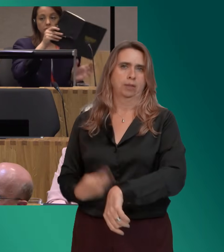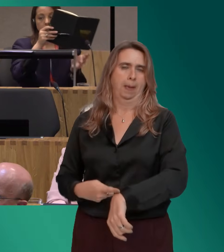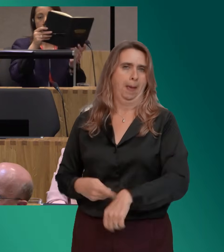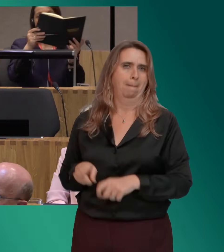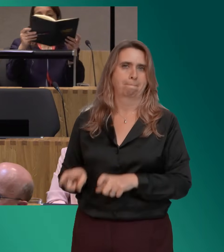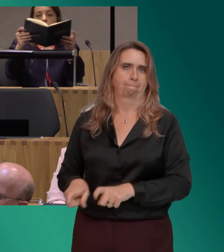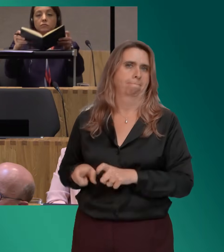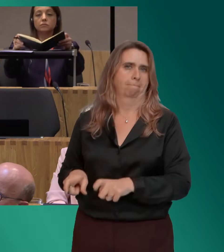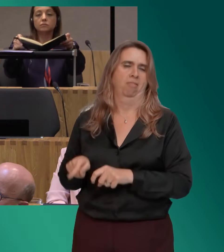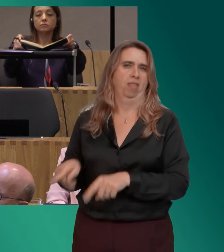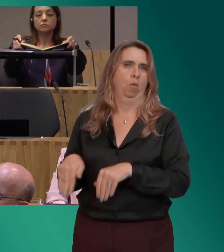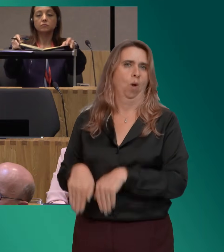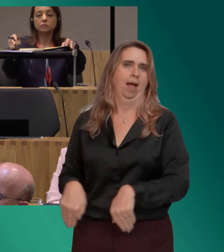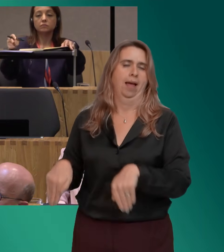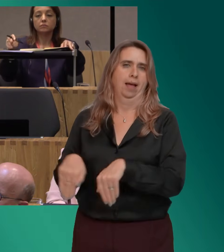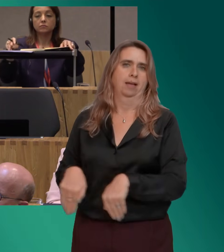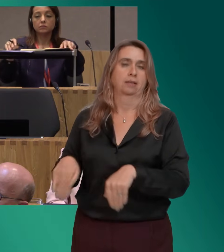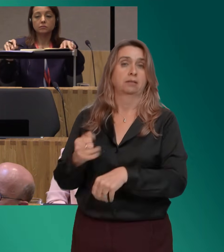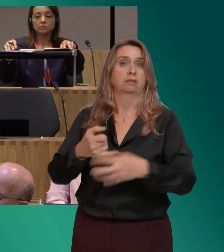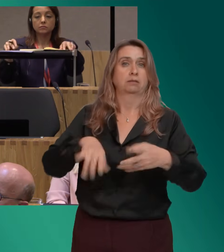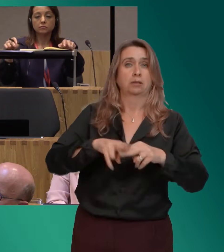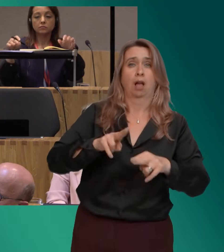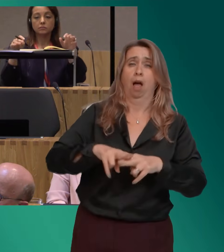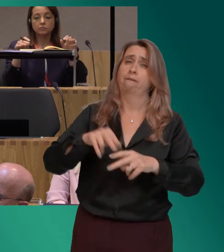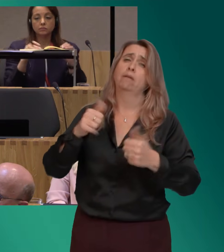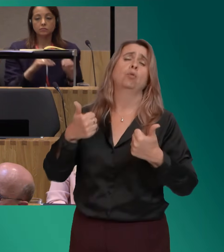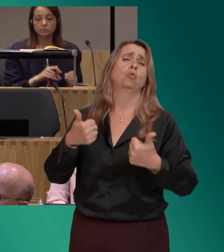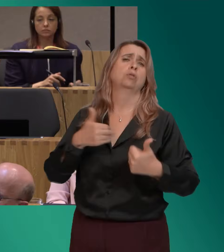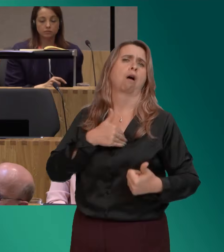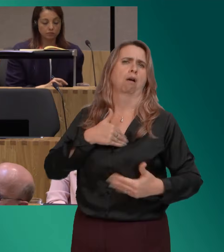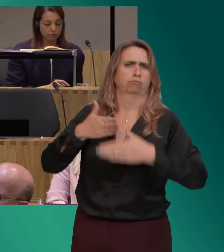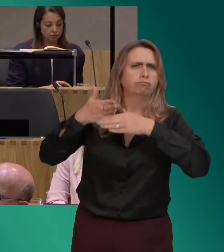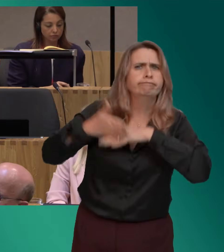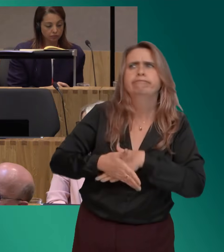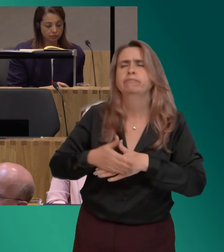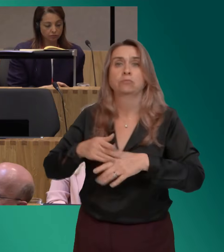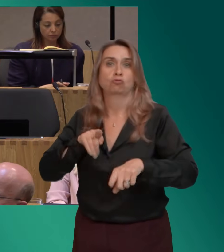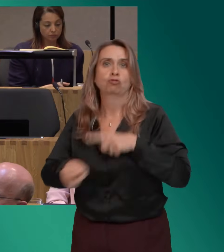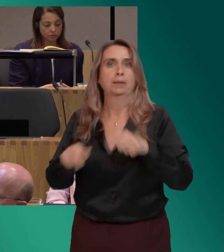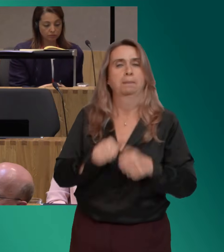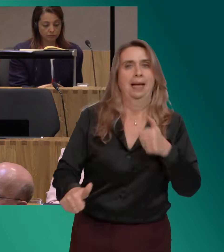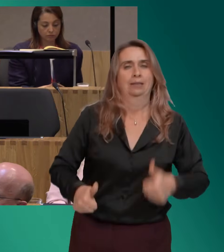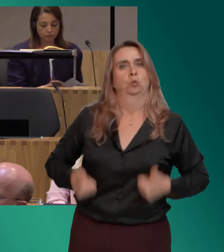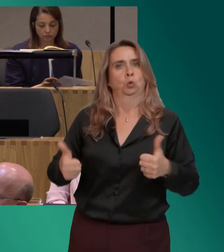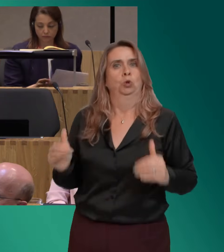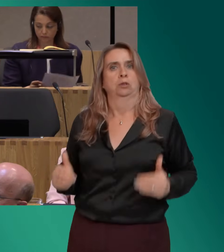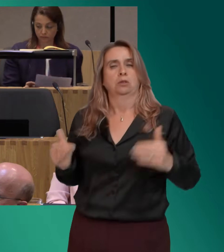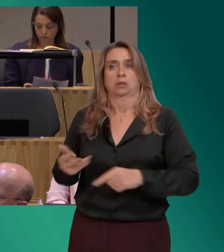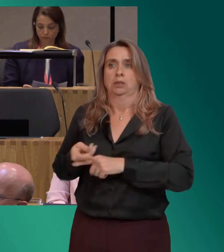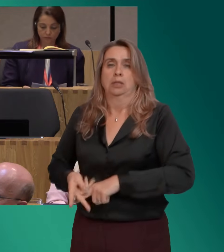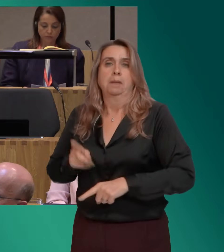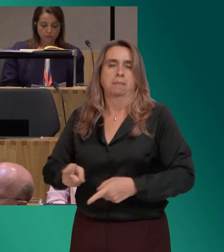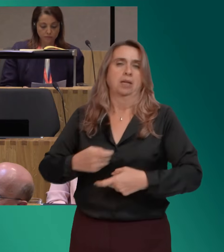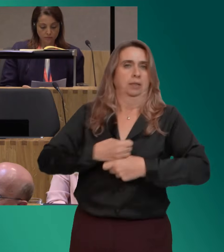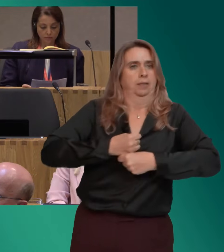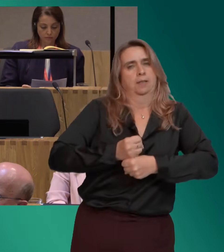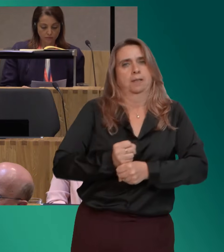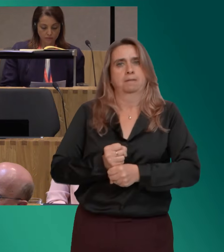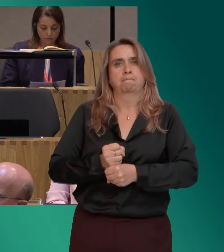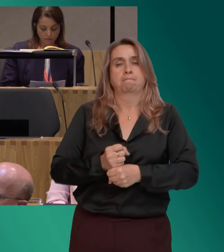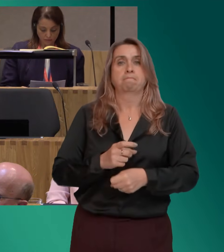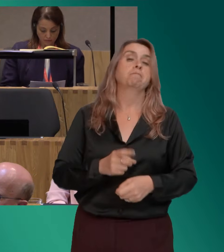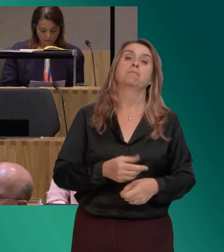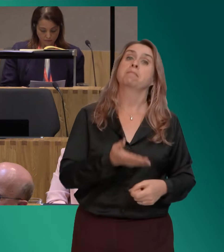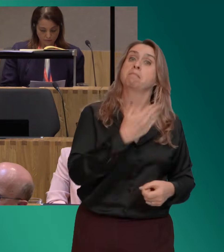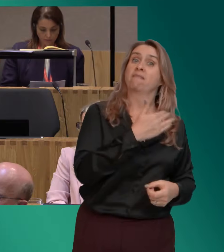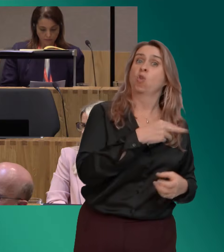individual NHS staff members are trying their absolute best to provide excellent care under pressure. The previous Welsh